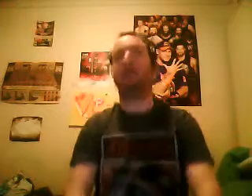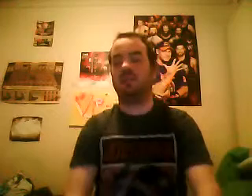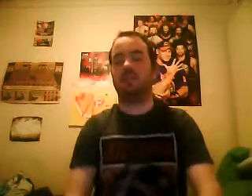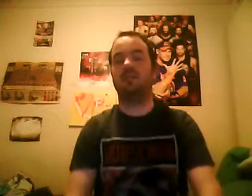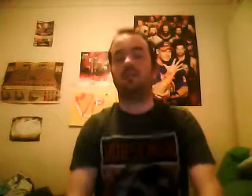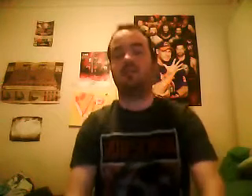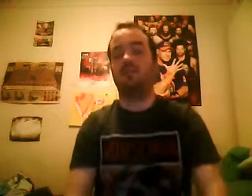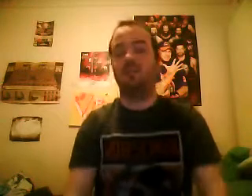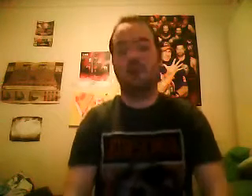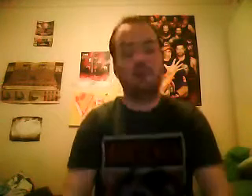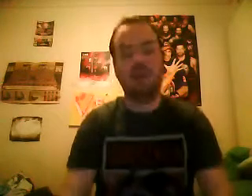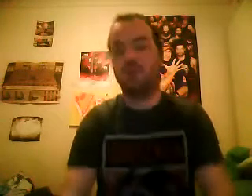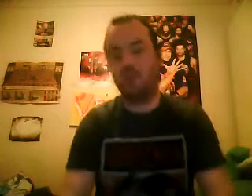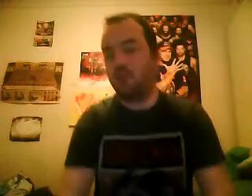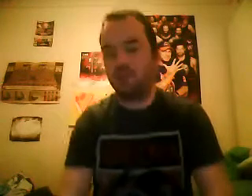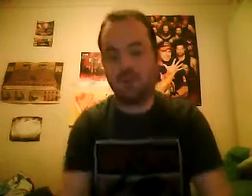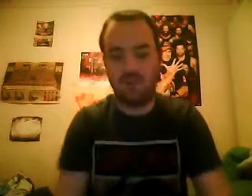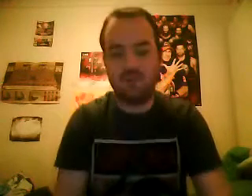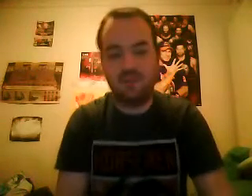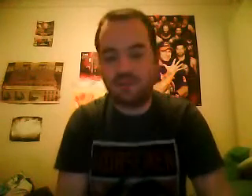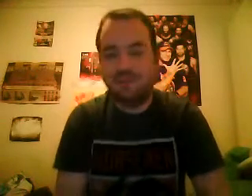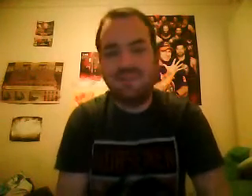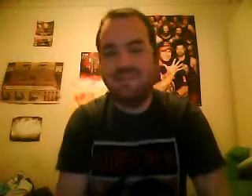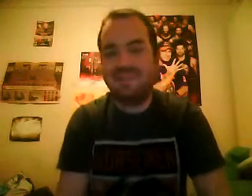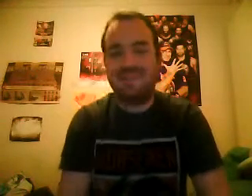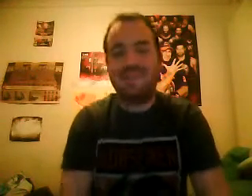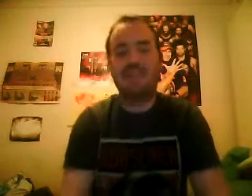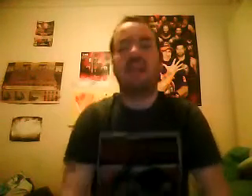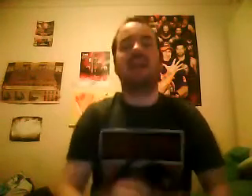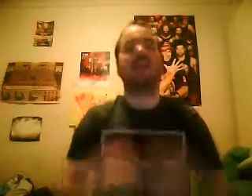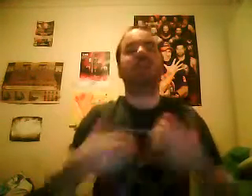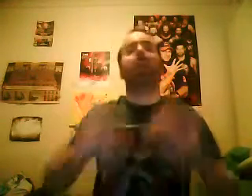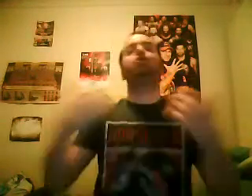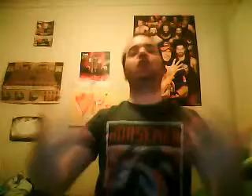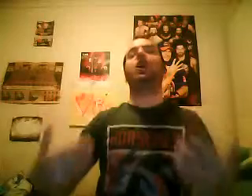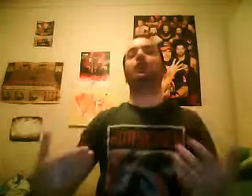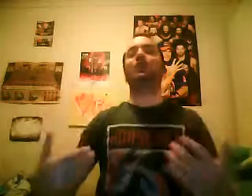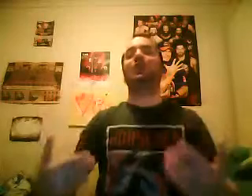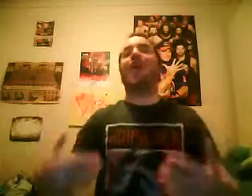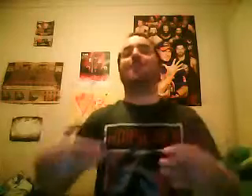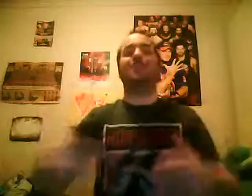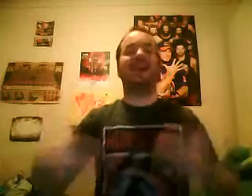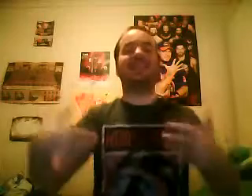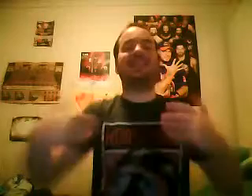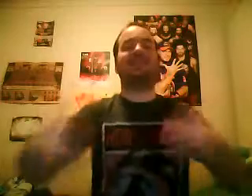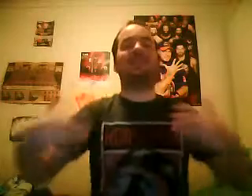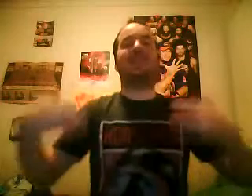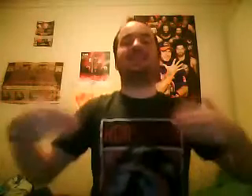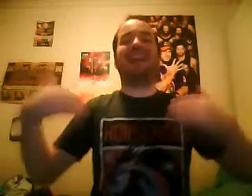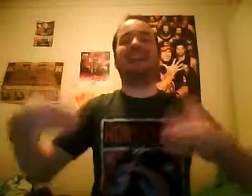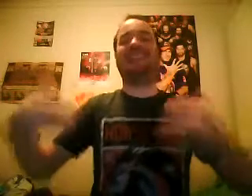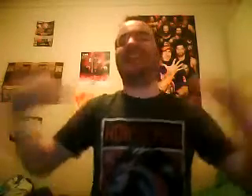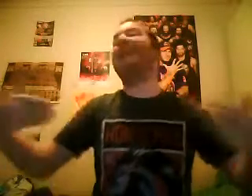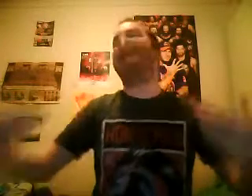thing about these shows. Yeah, it's a joke, but it's the most entertaining.